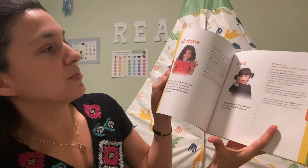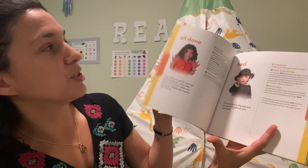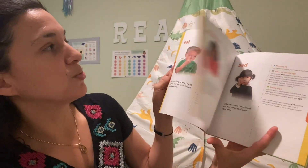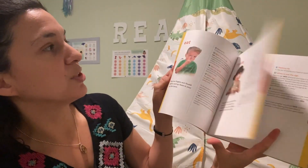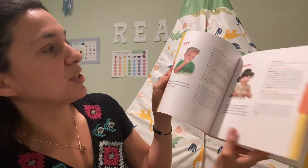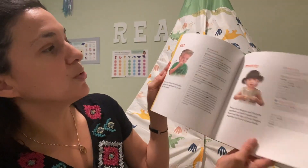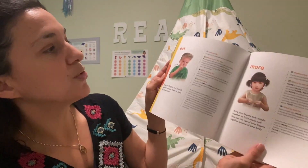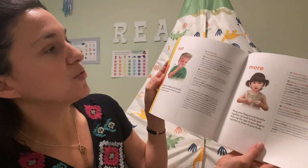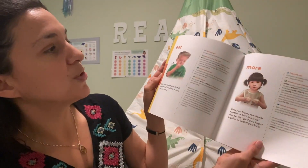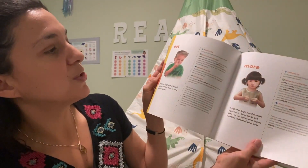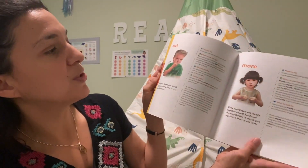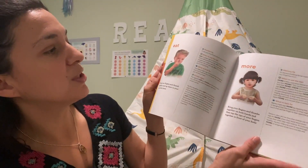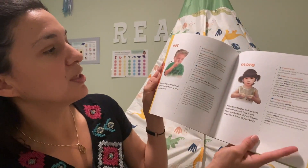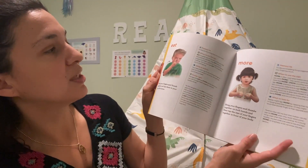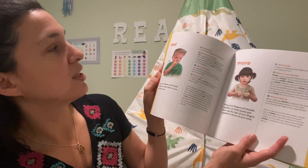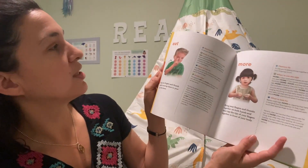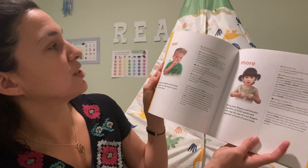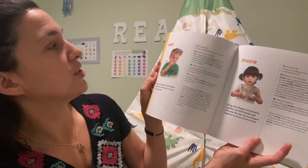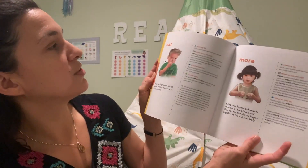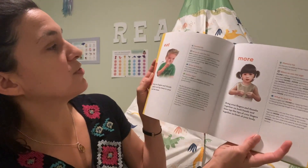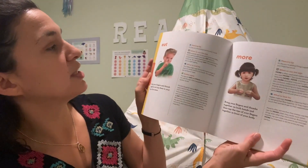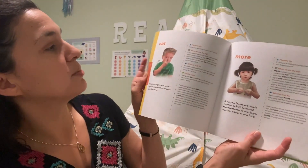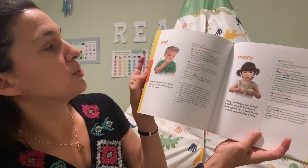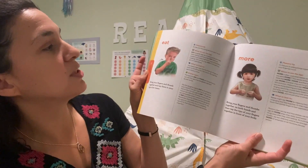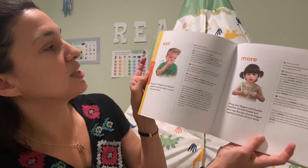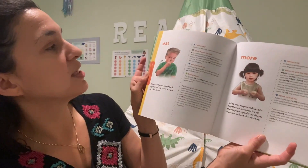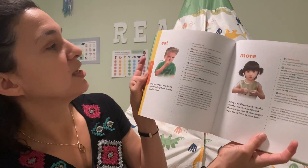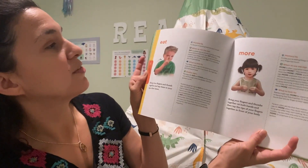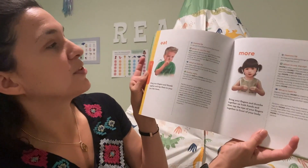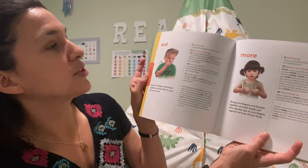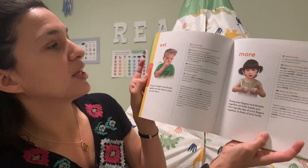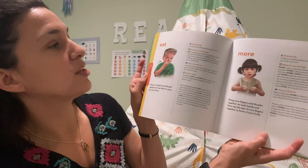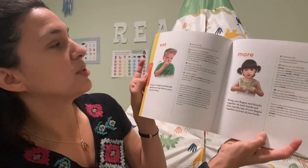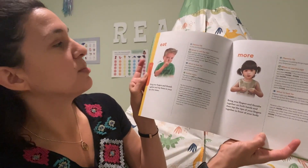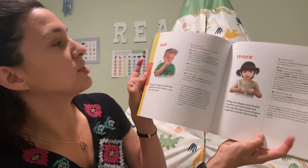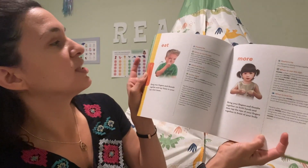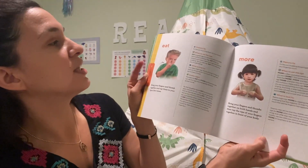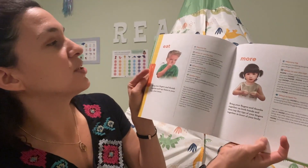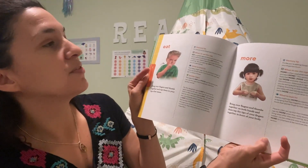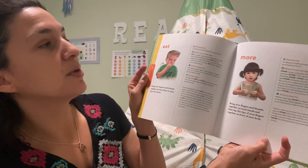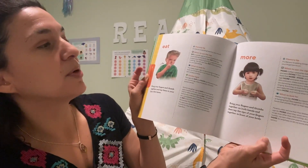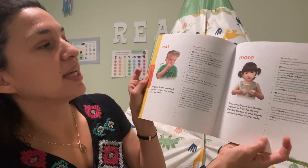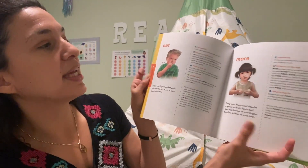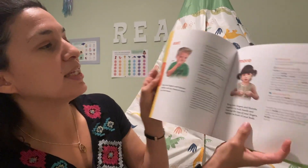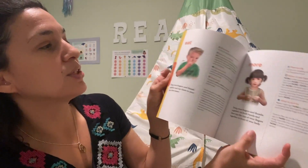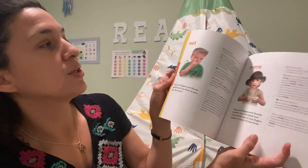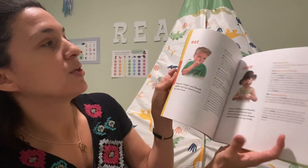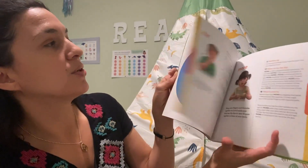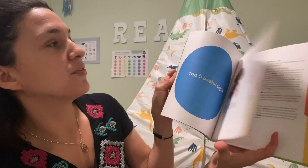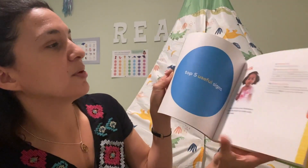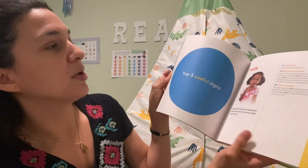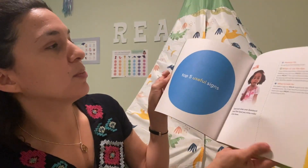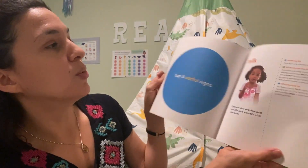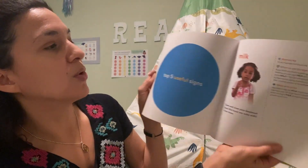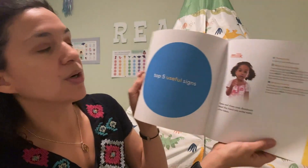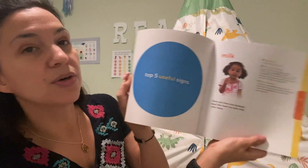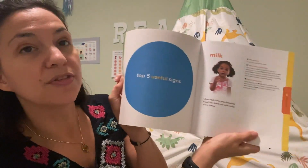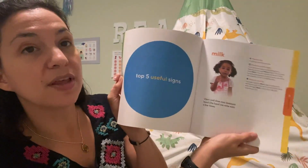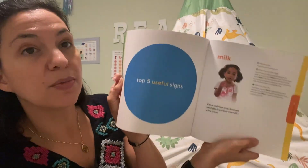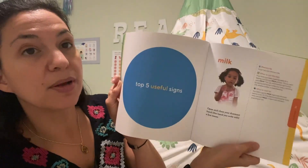just really useful. You know, it's very important for your child to be able to tell you if they want to eat, or if they want more, or if they want